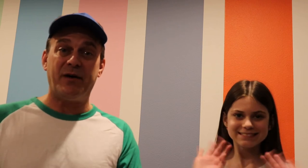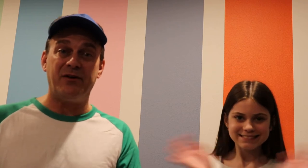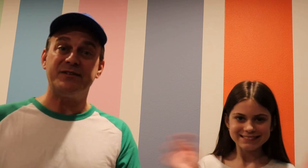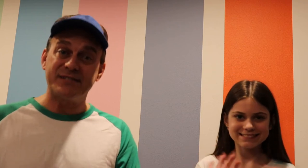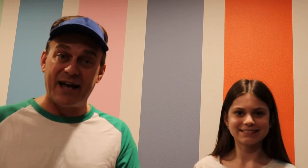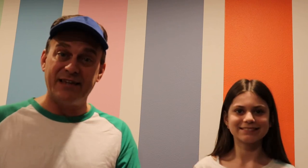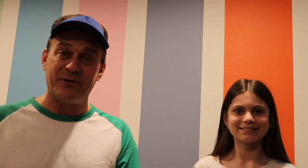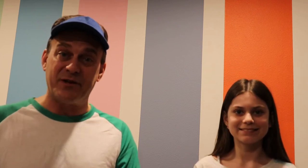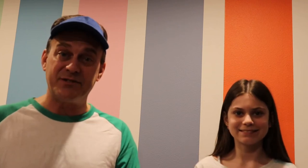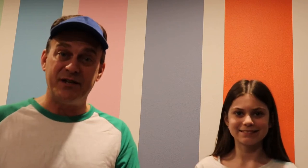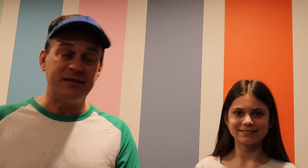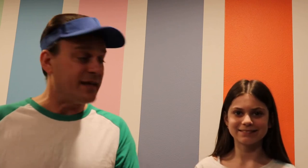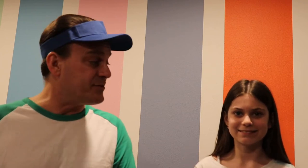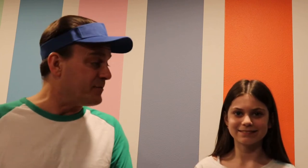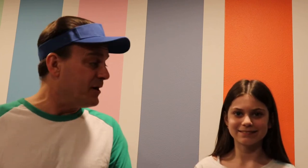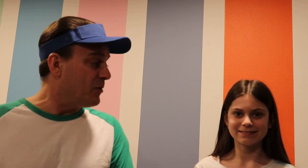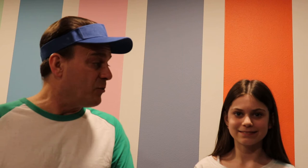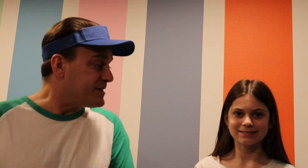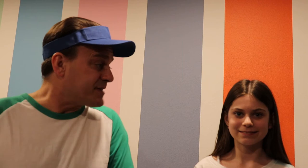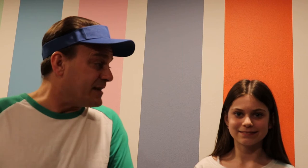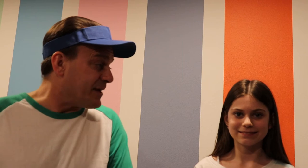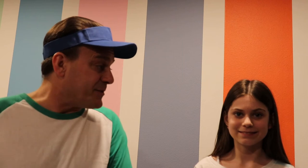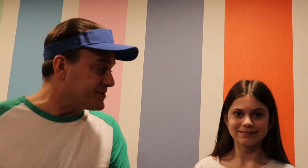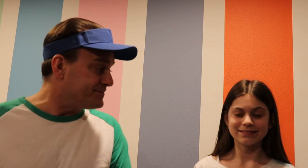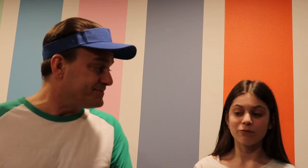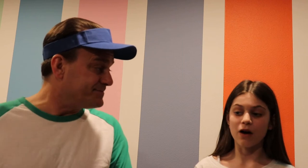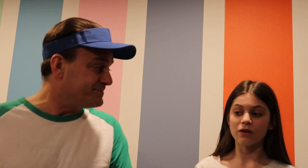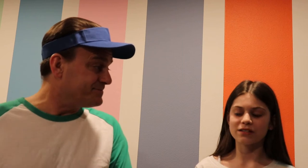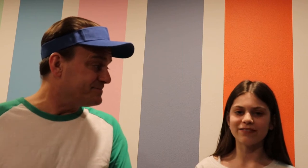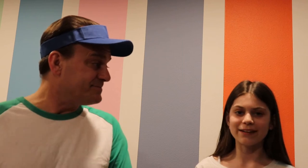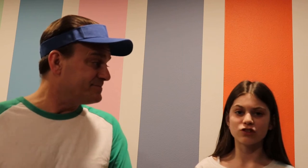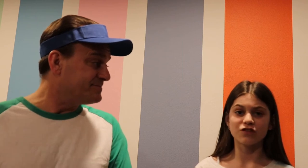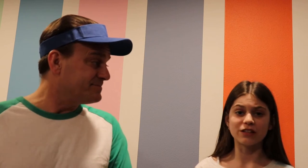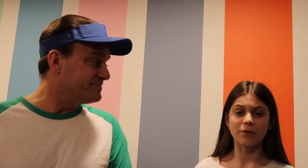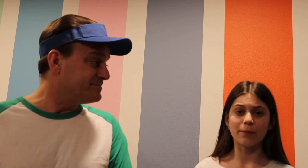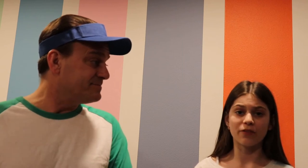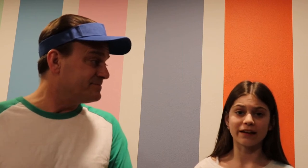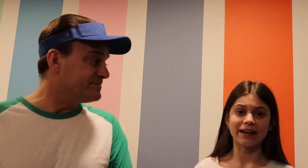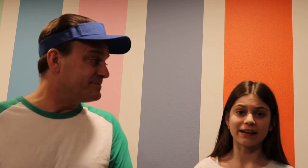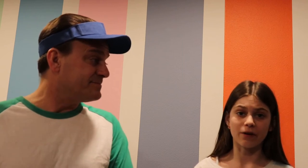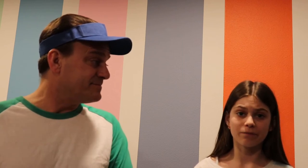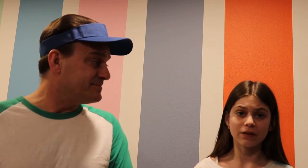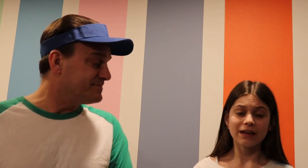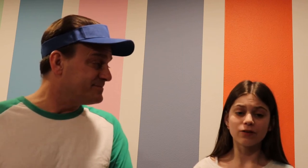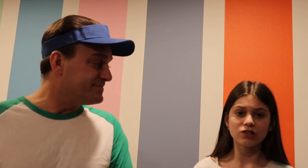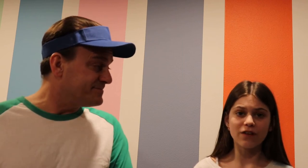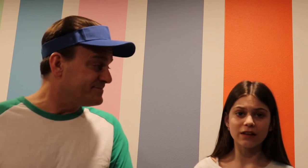about sign language. Latham, what is sign language? Well, sign language is for people that can't hear. It was developed